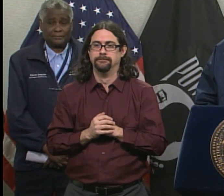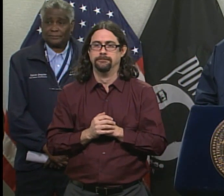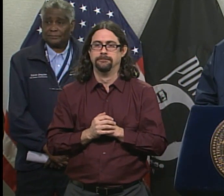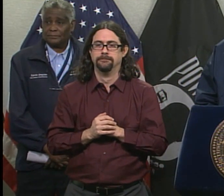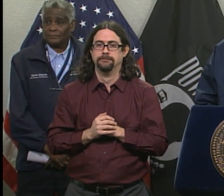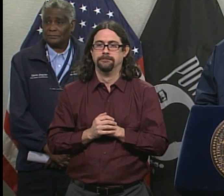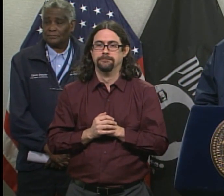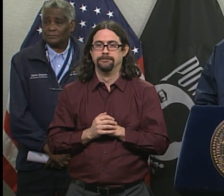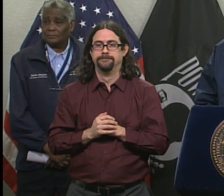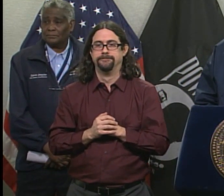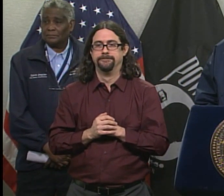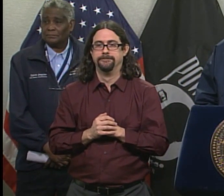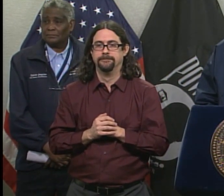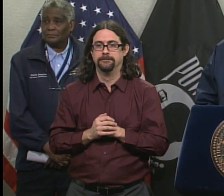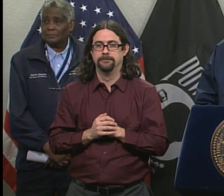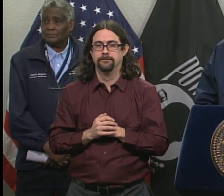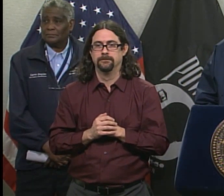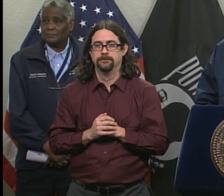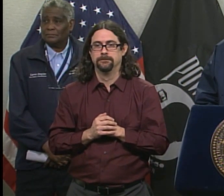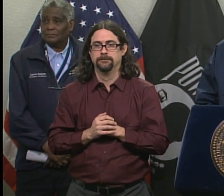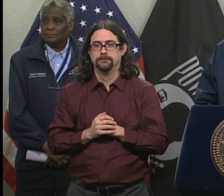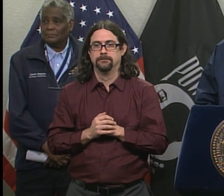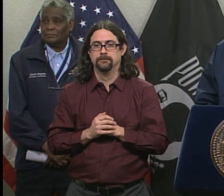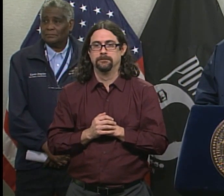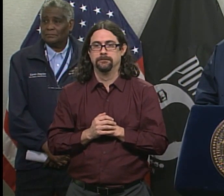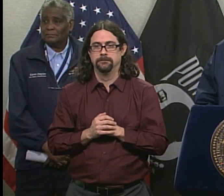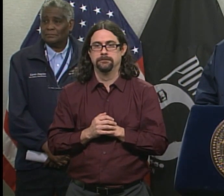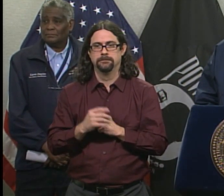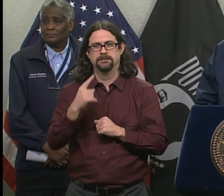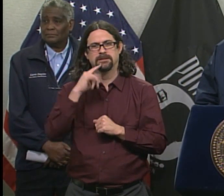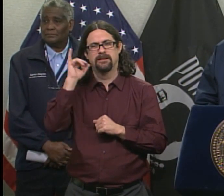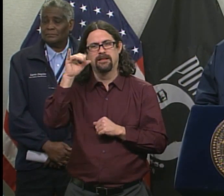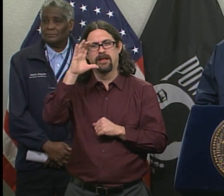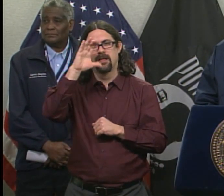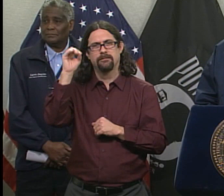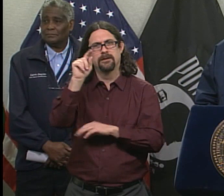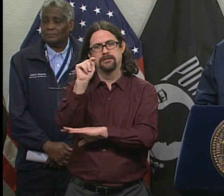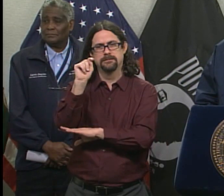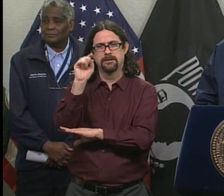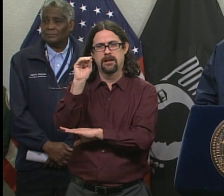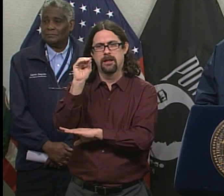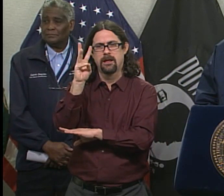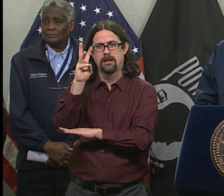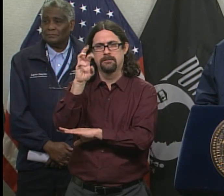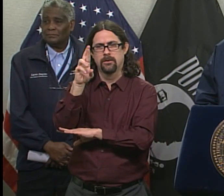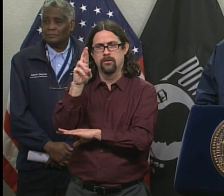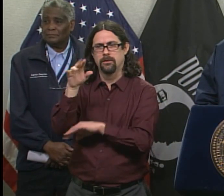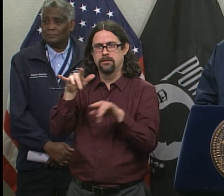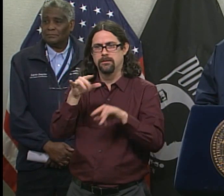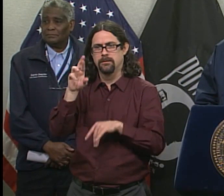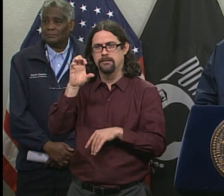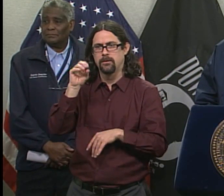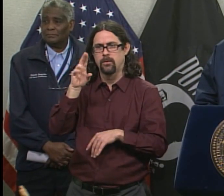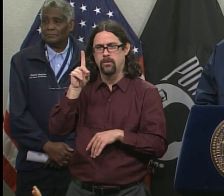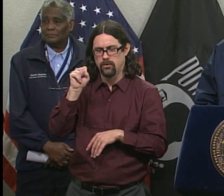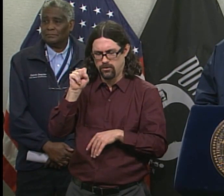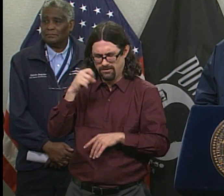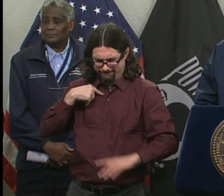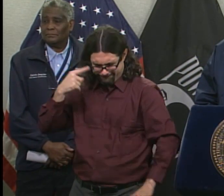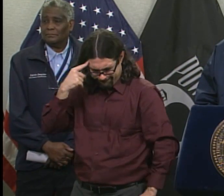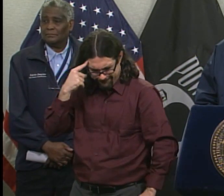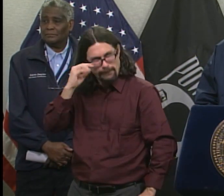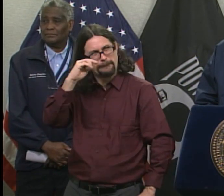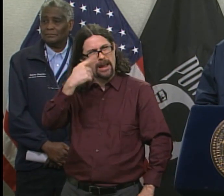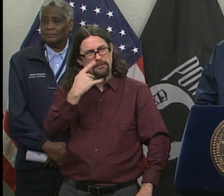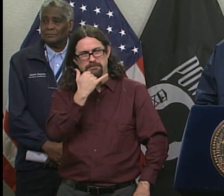be? No, it's like. Where are you saying? Oh man, That I'm West bad at 3rd. this. It's like West where 3rd, the, West the 4th. train station, Broadway and Lafayette.